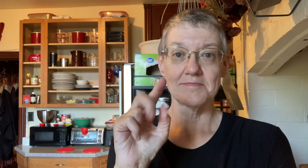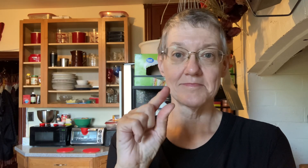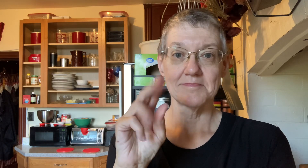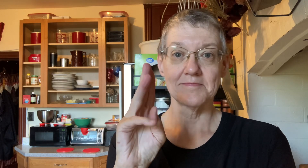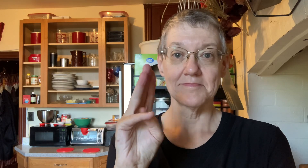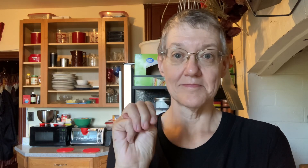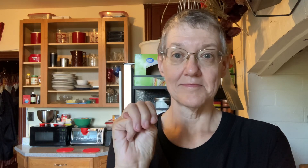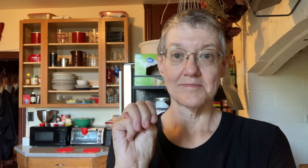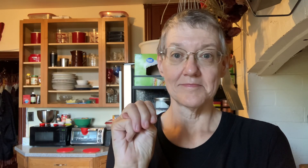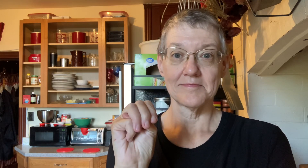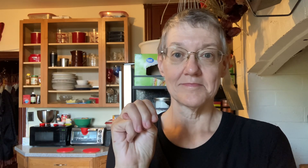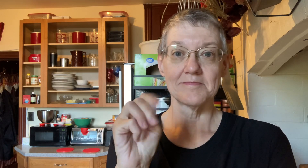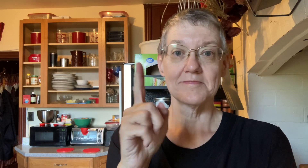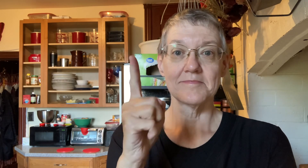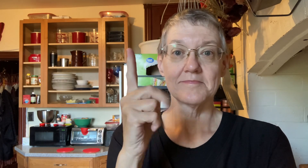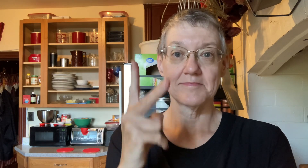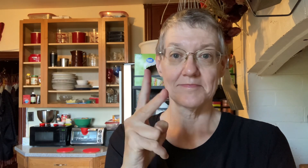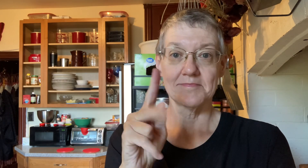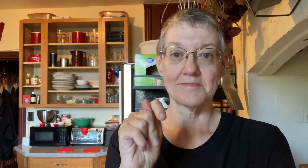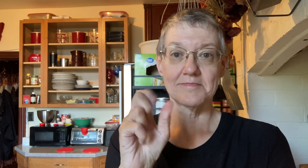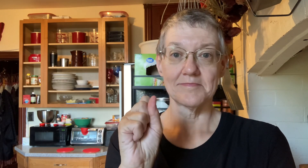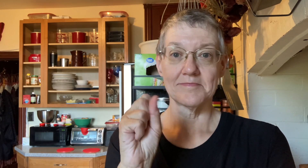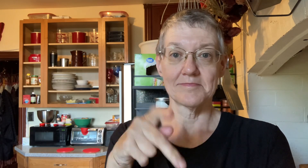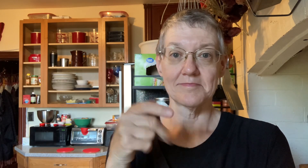and 1/2 teaspoon of xanthan gum.